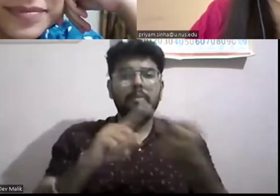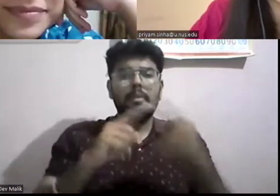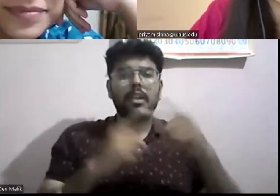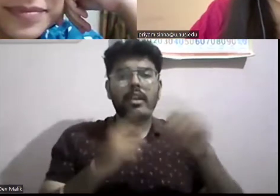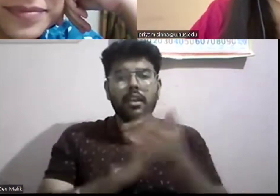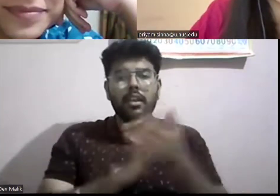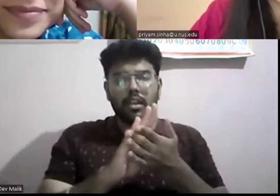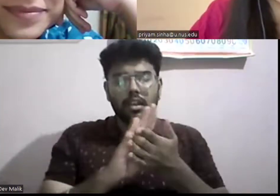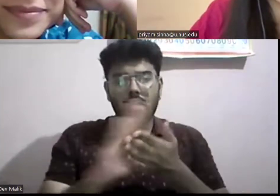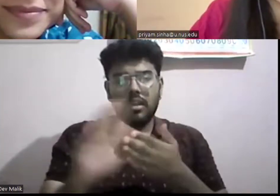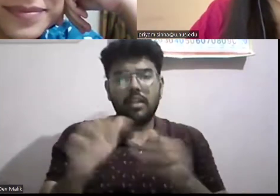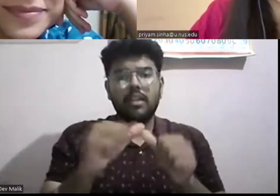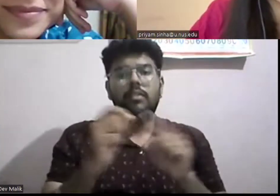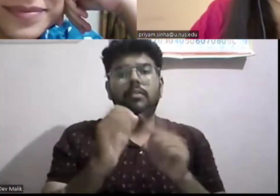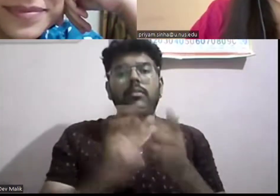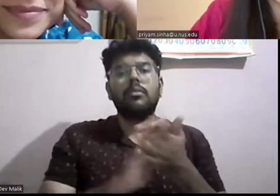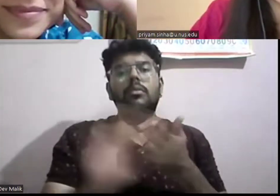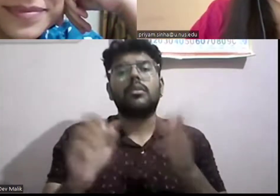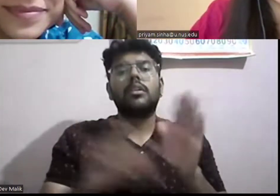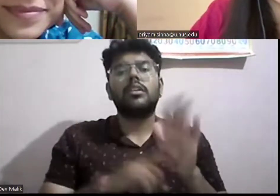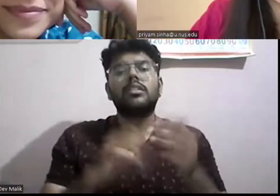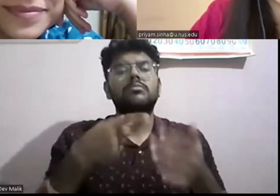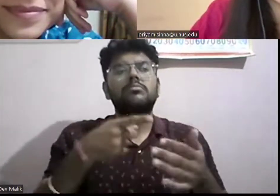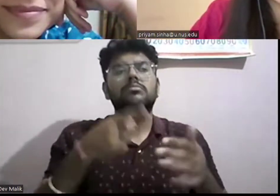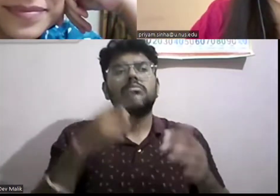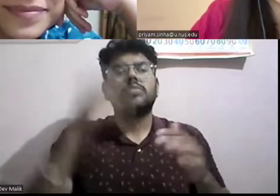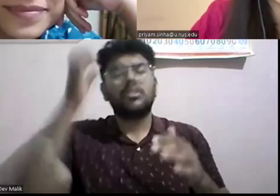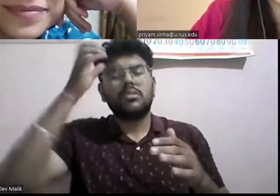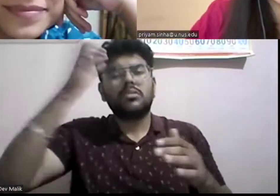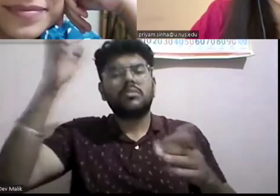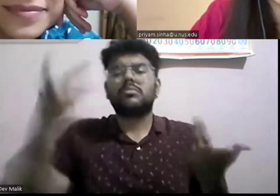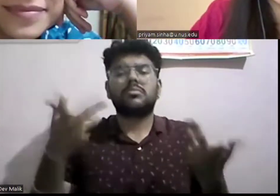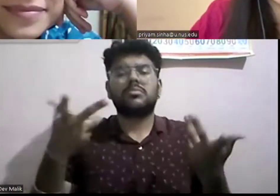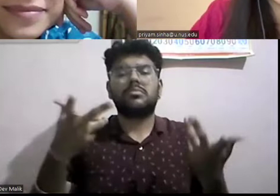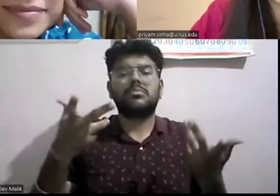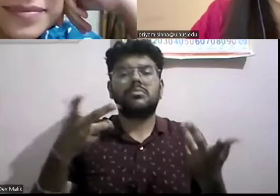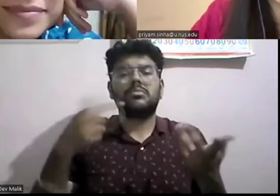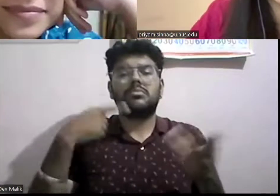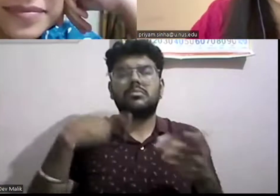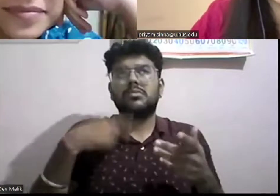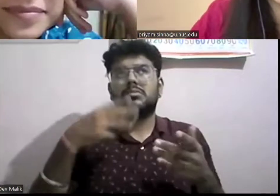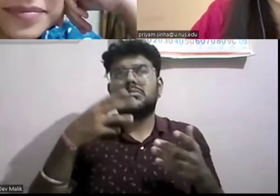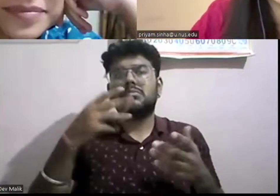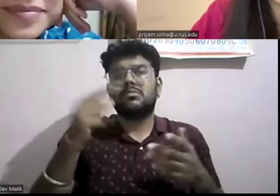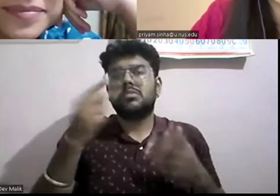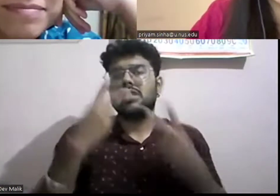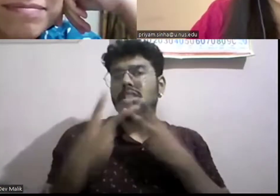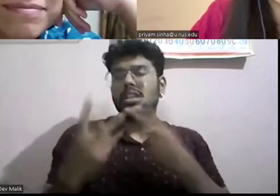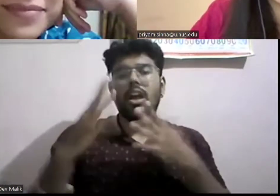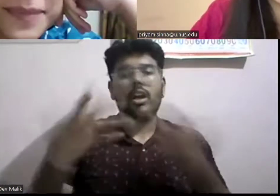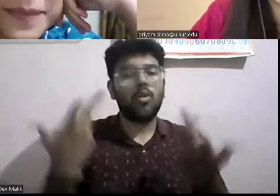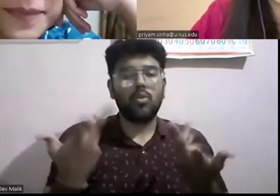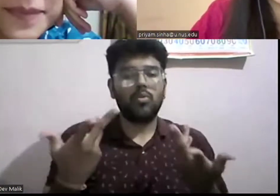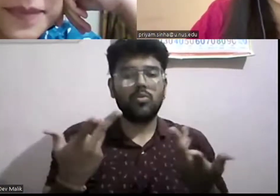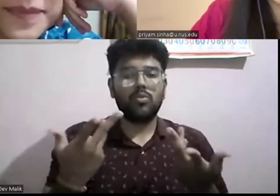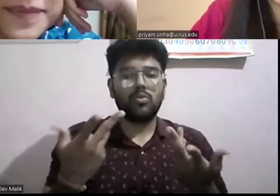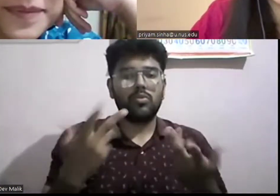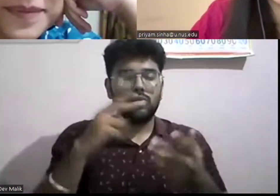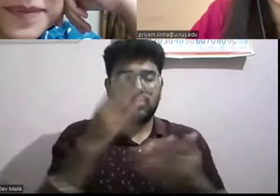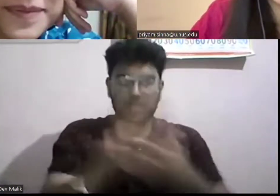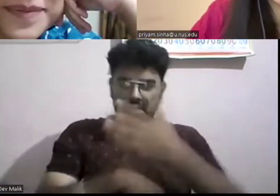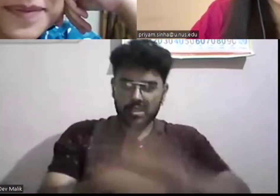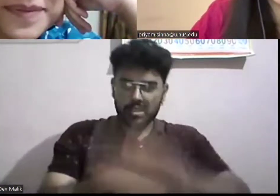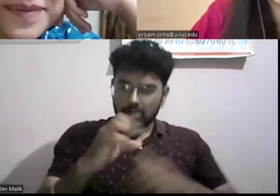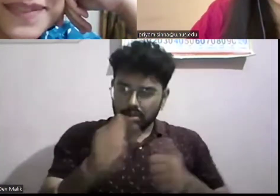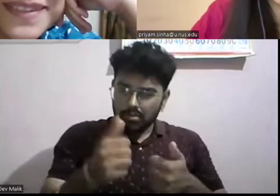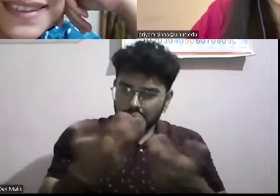or a narrative prosthesis? What sort of a concept do you sort of apply there? How do you see it? How is disability used there? Is it like